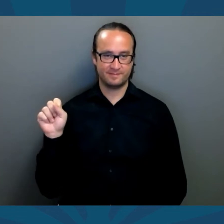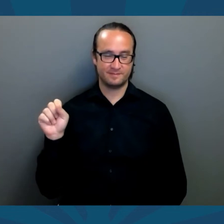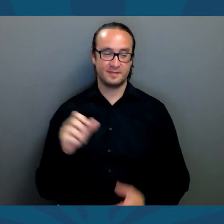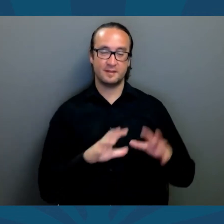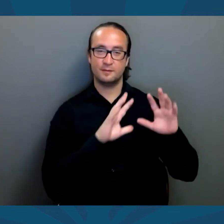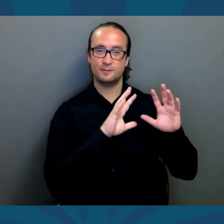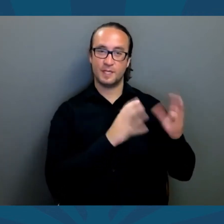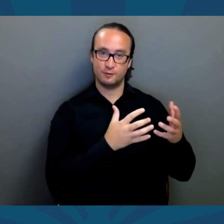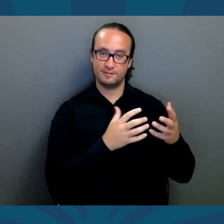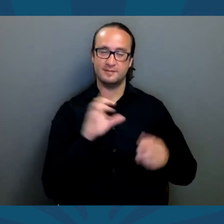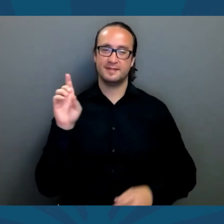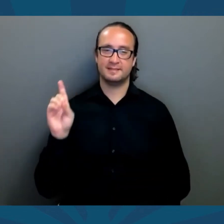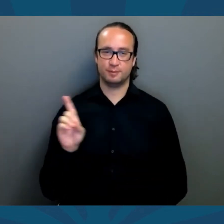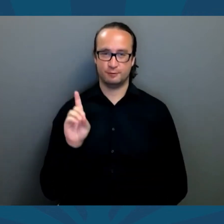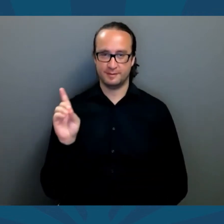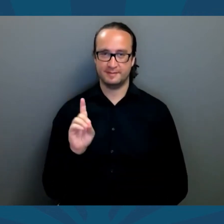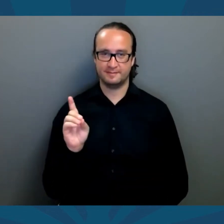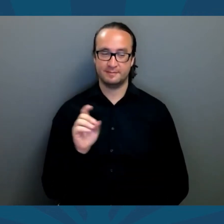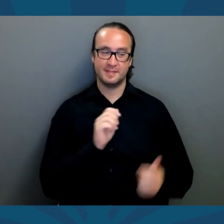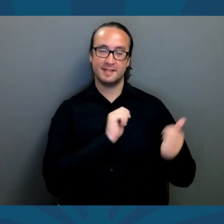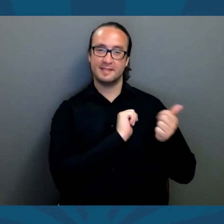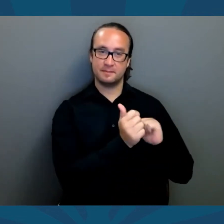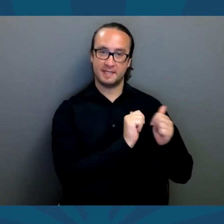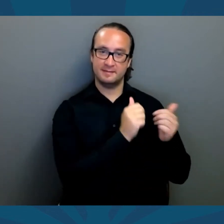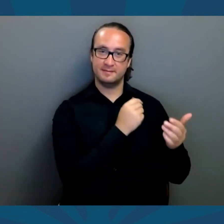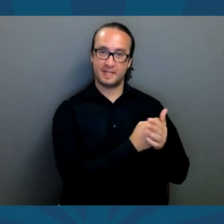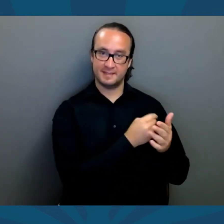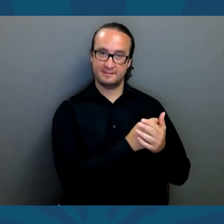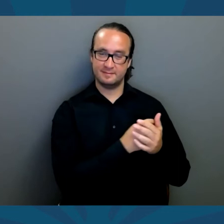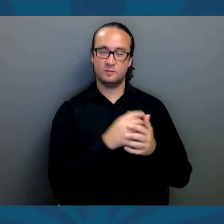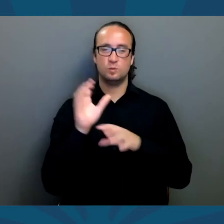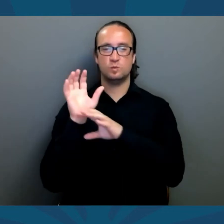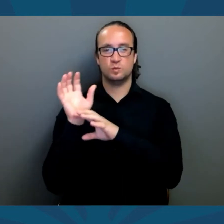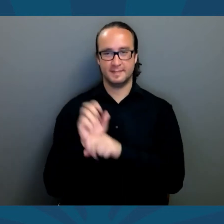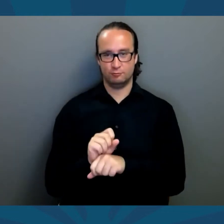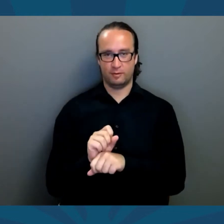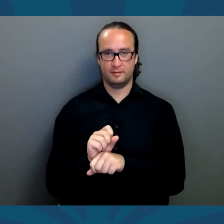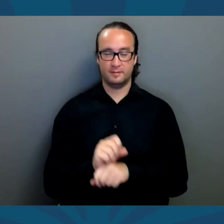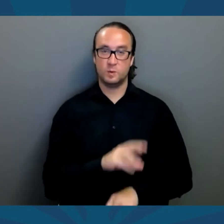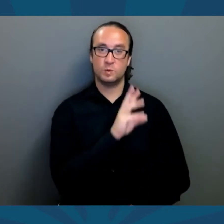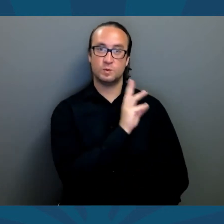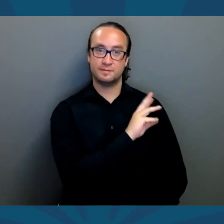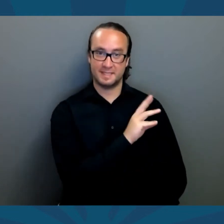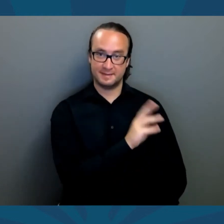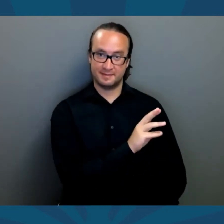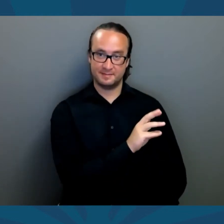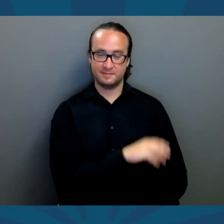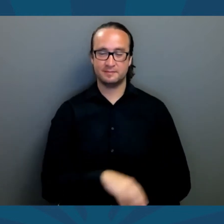Al Jones. Party, Democratic. Campaign funding,